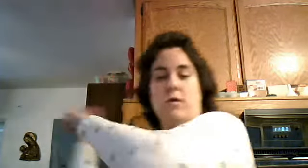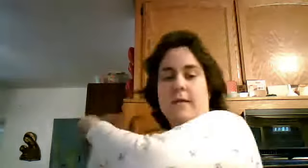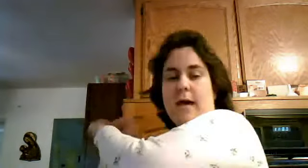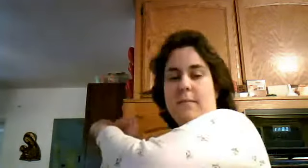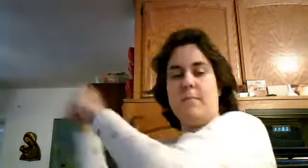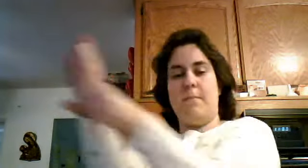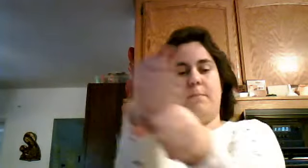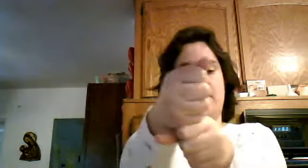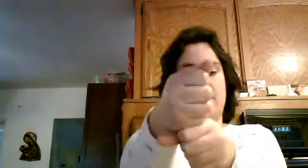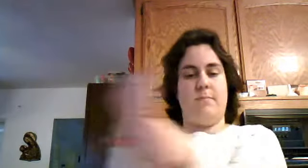like that.